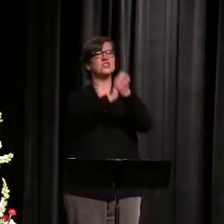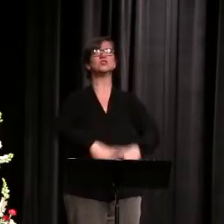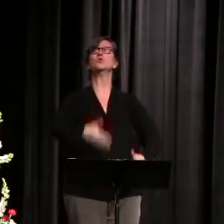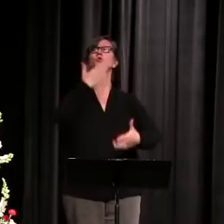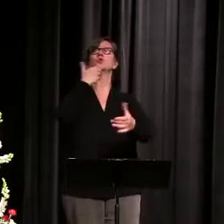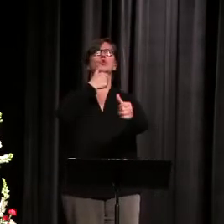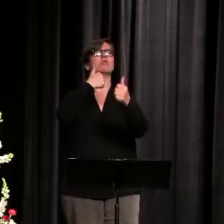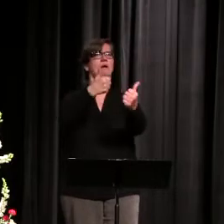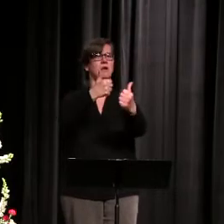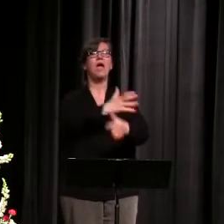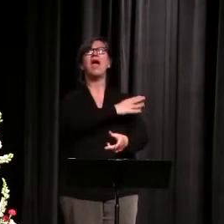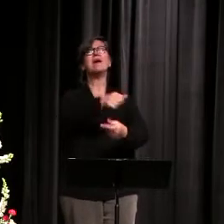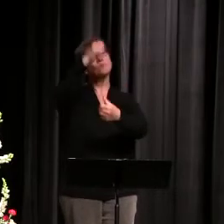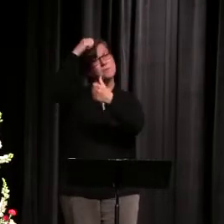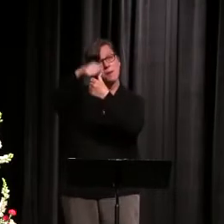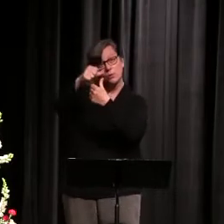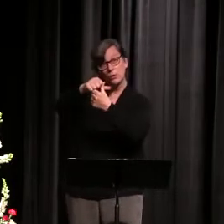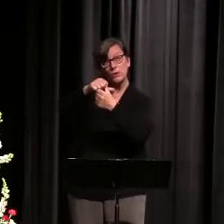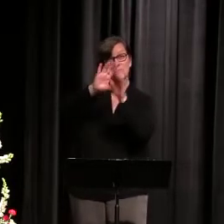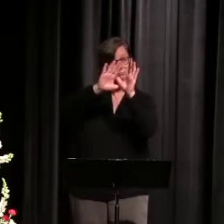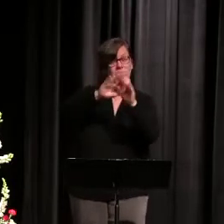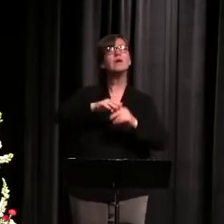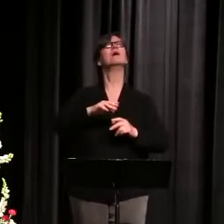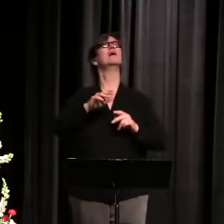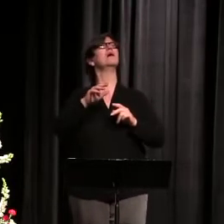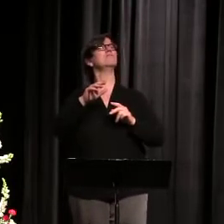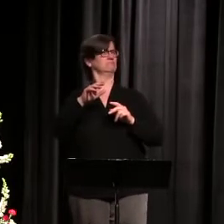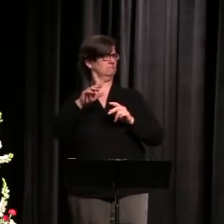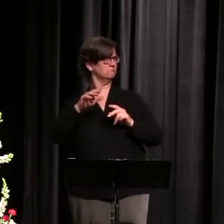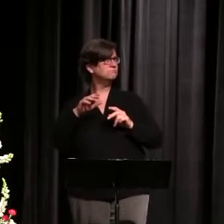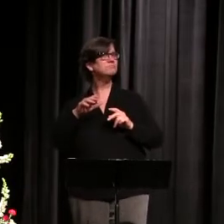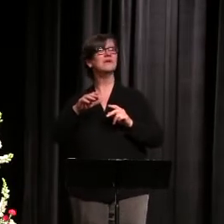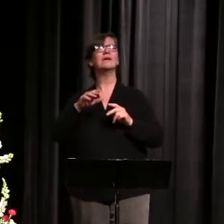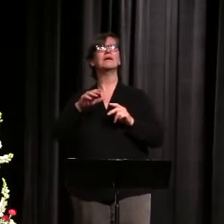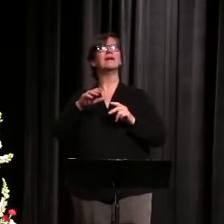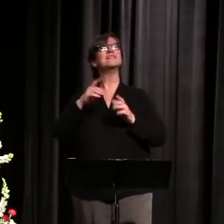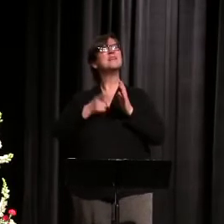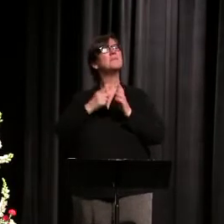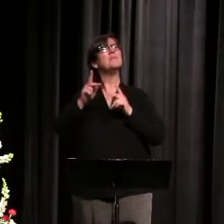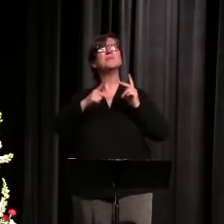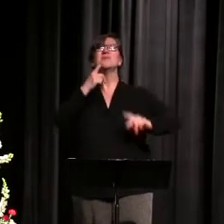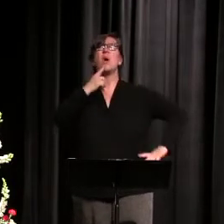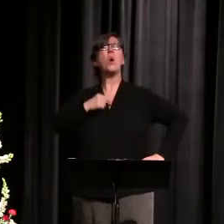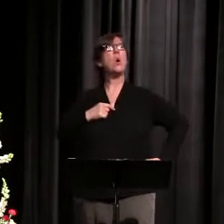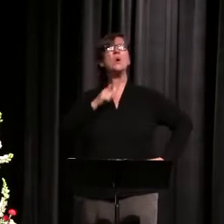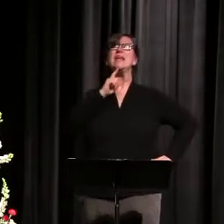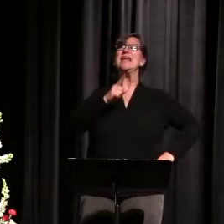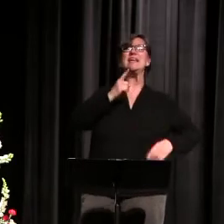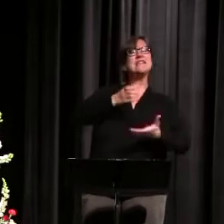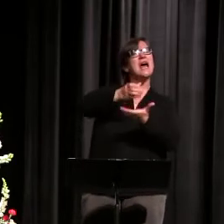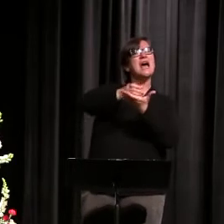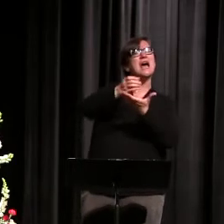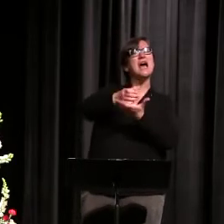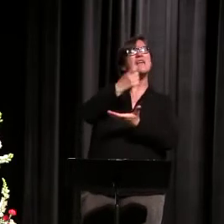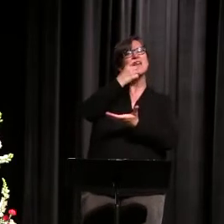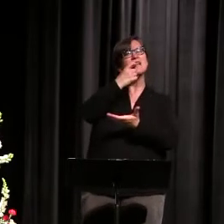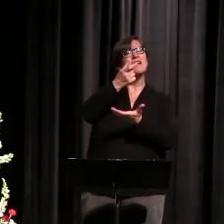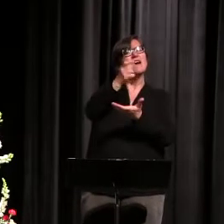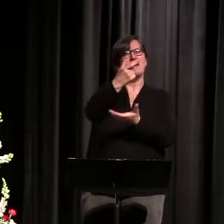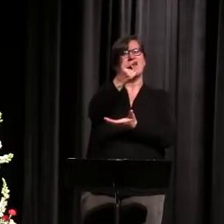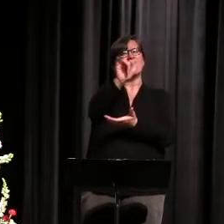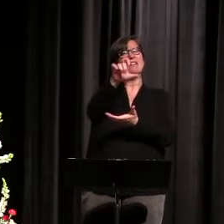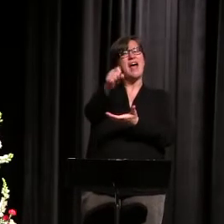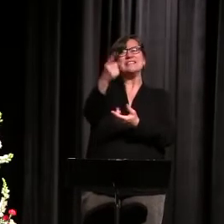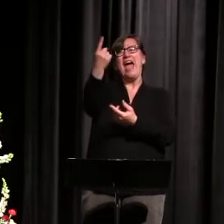good luck, and remember, people who wonder if the glass is half empty or half full miss the point. The glass is always